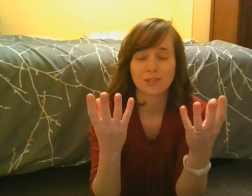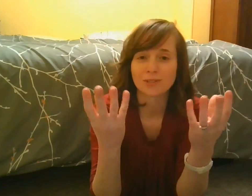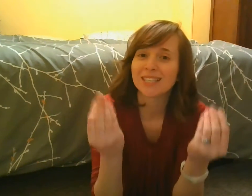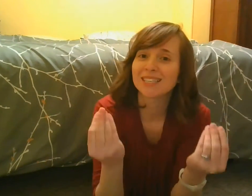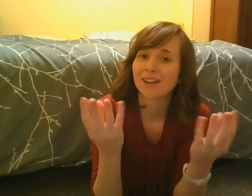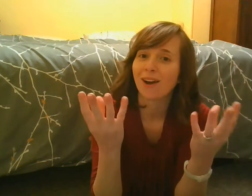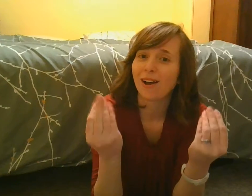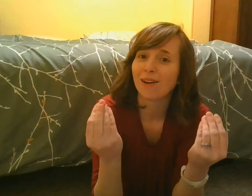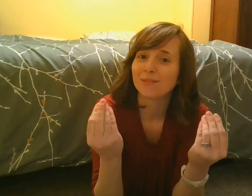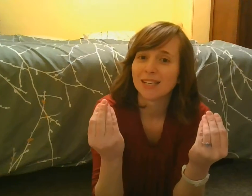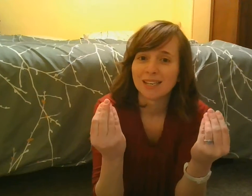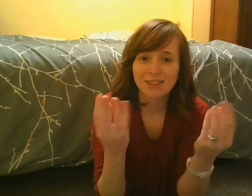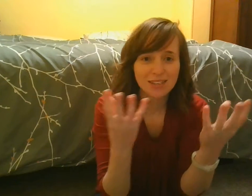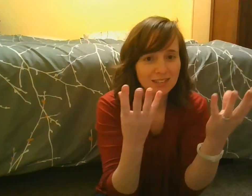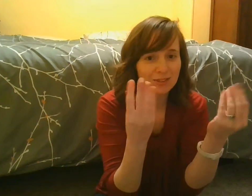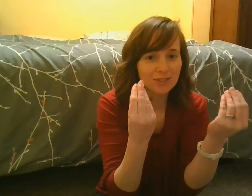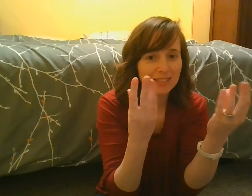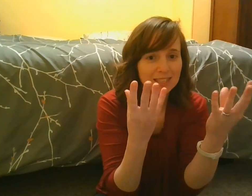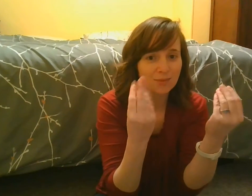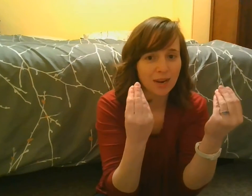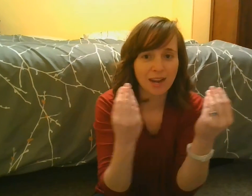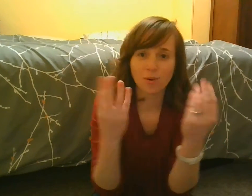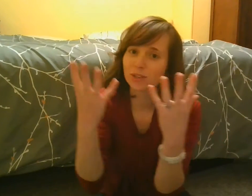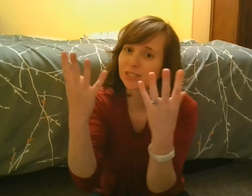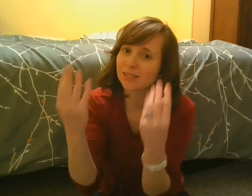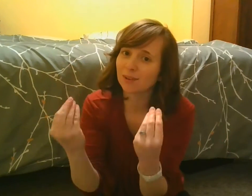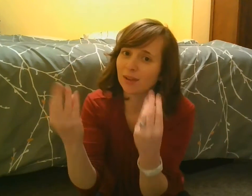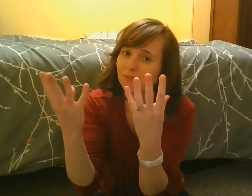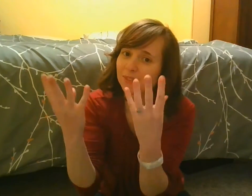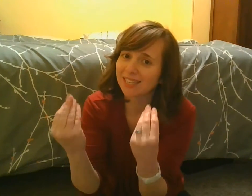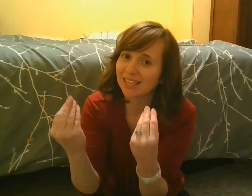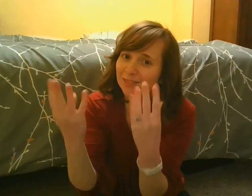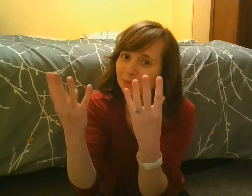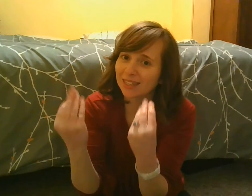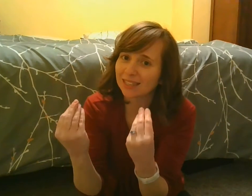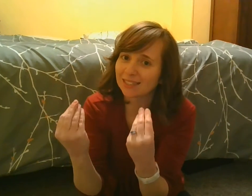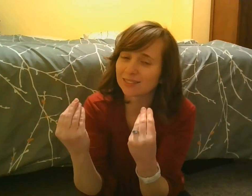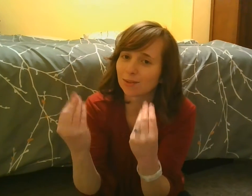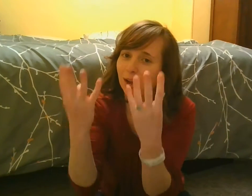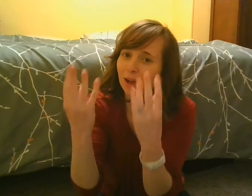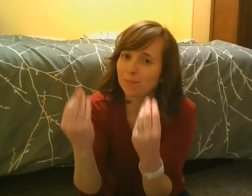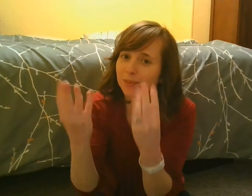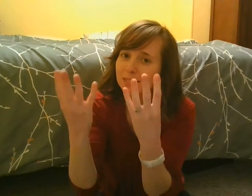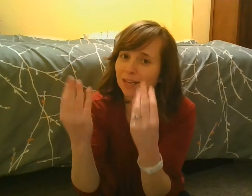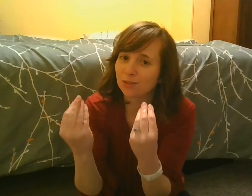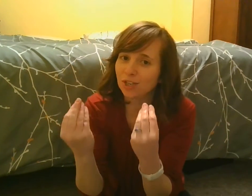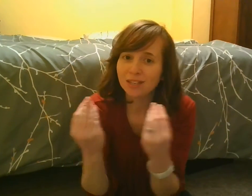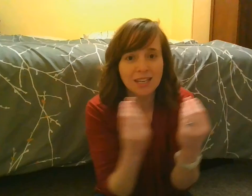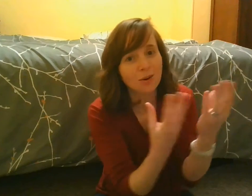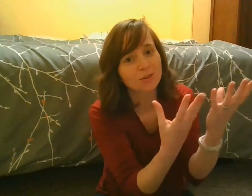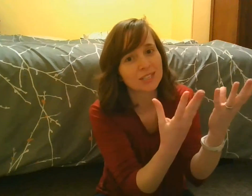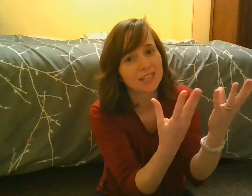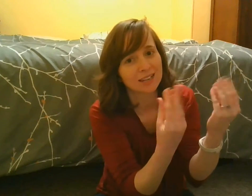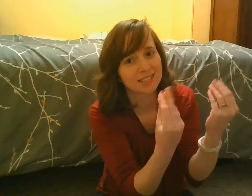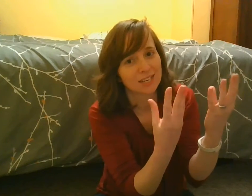so that's soft. You can either do it this way or just emphasize with it. So up and down gently, or just kind of